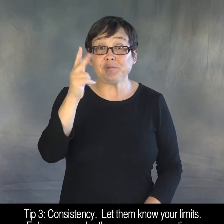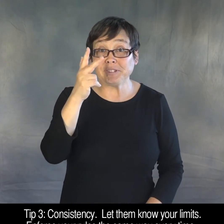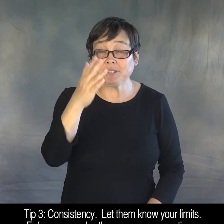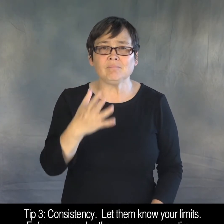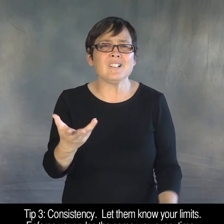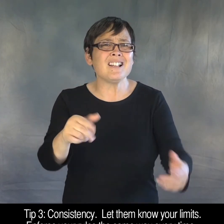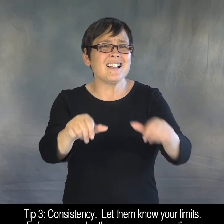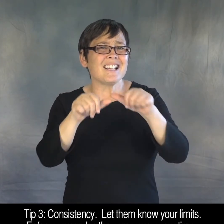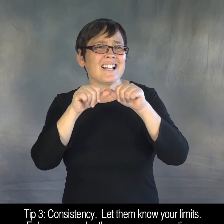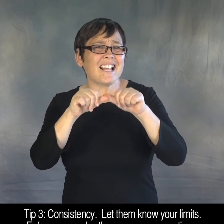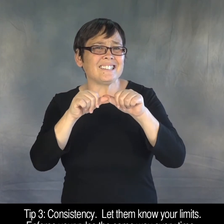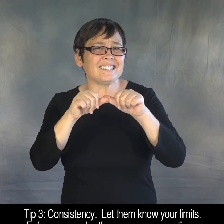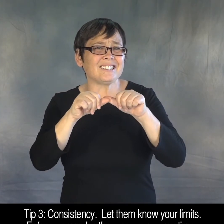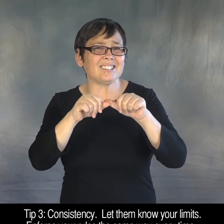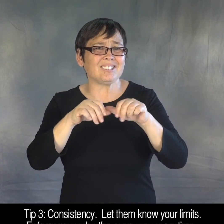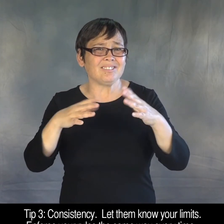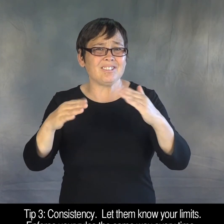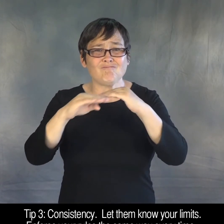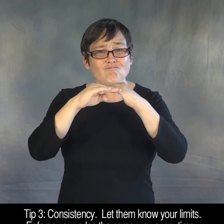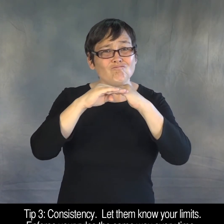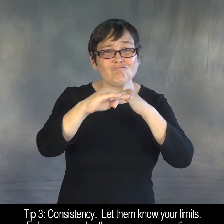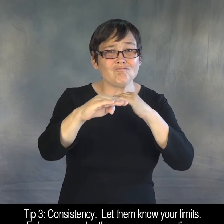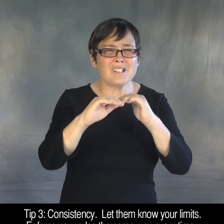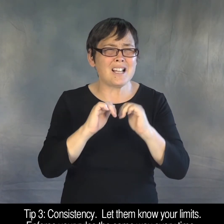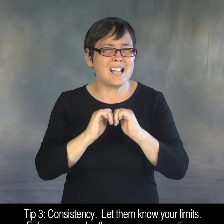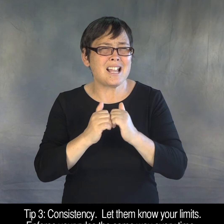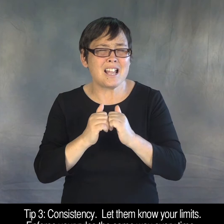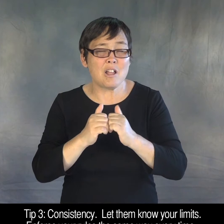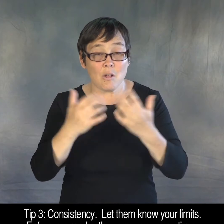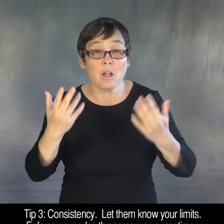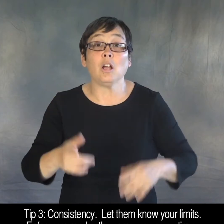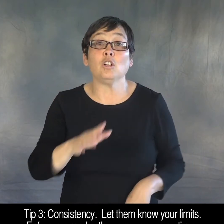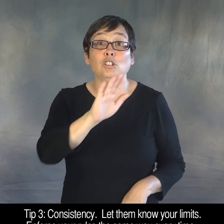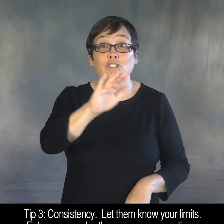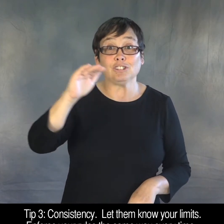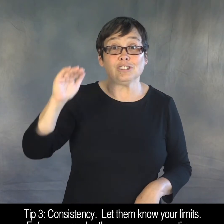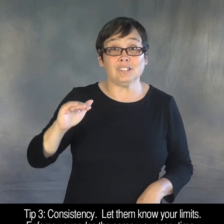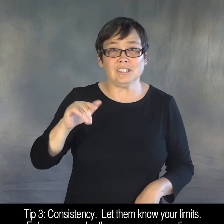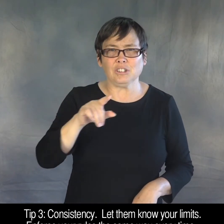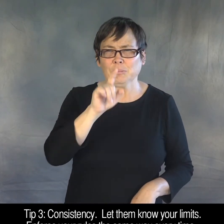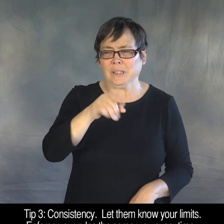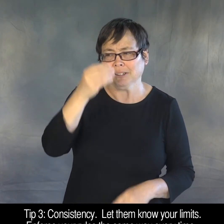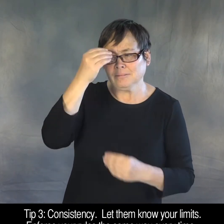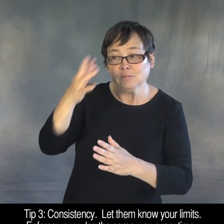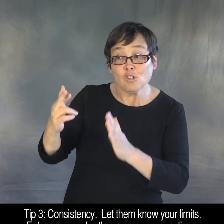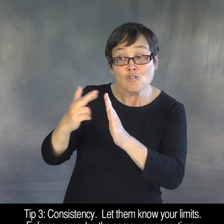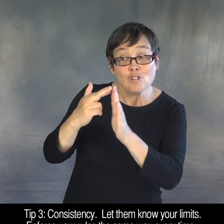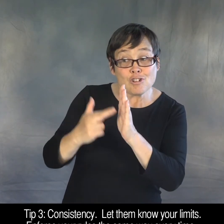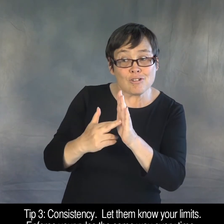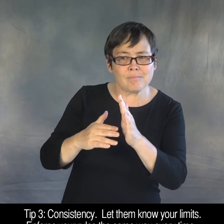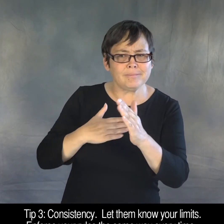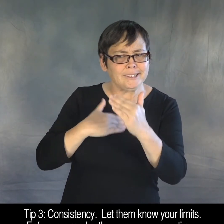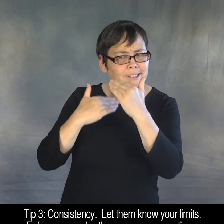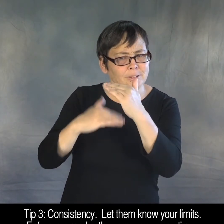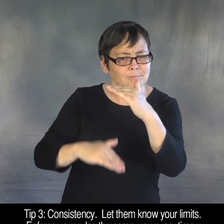Tip 3. Consistency. Let them know your limits. Enforce your rules the same